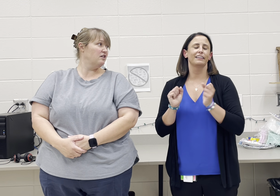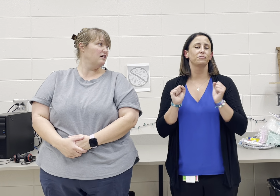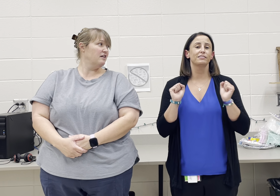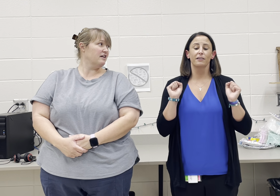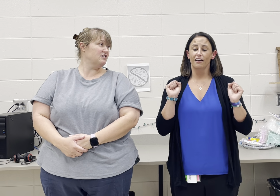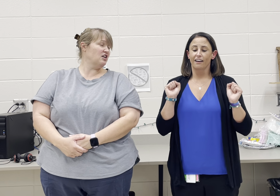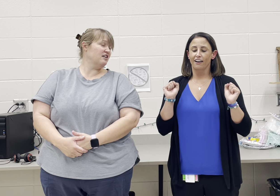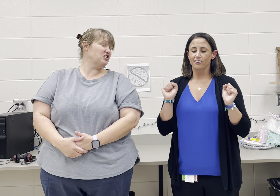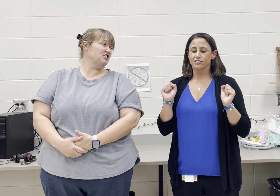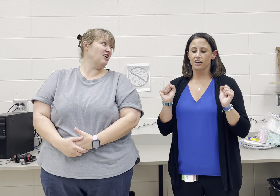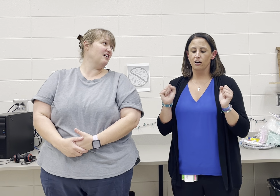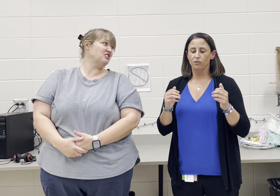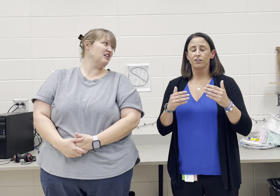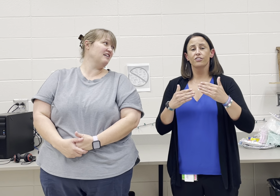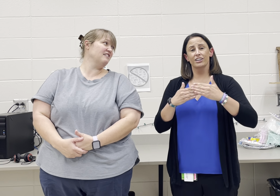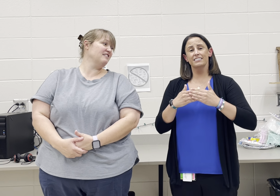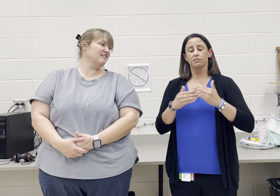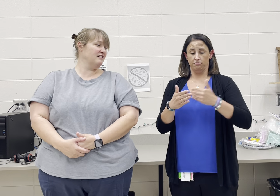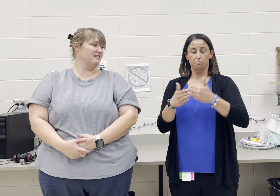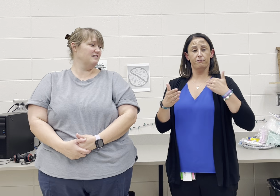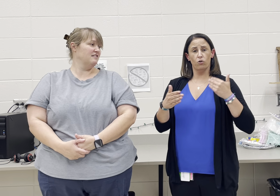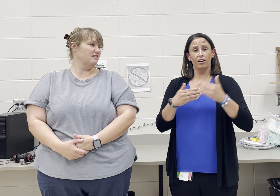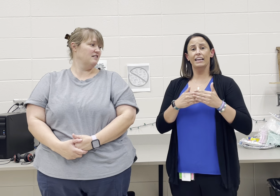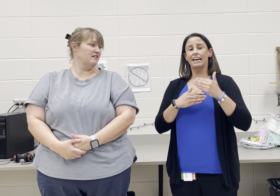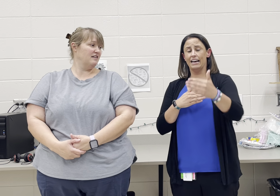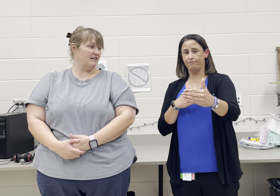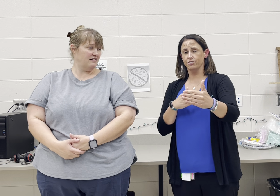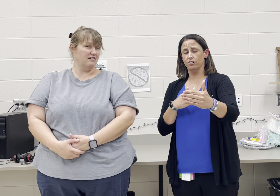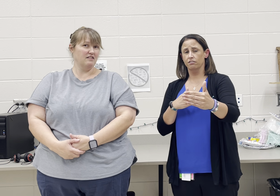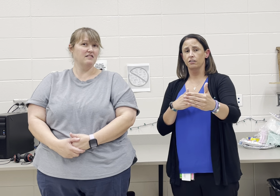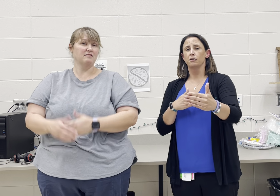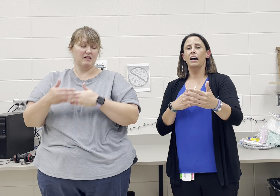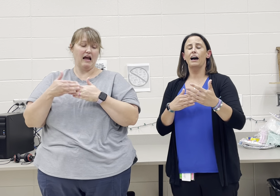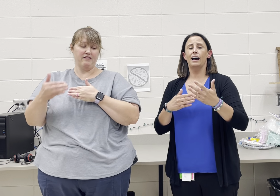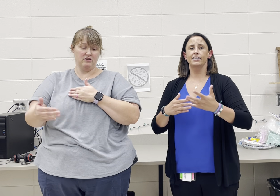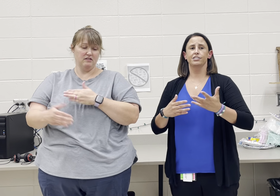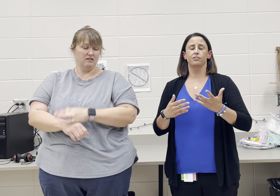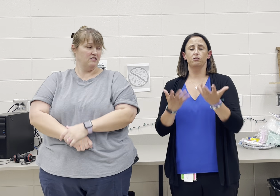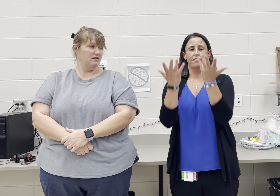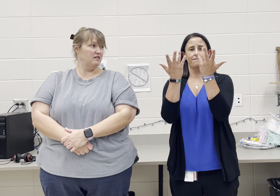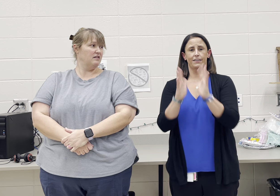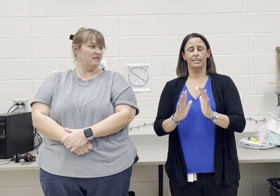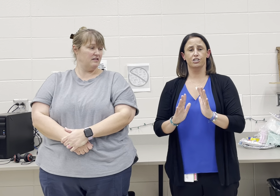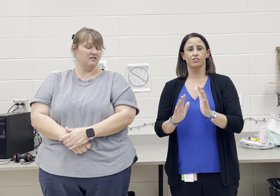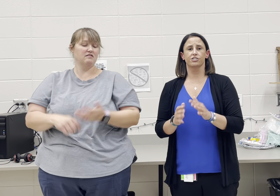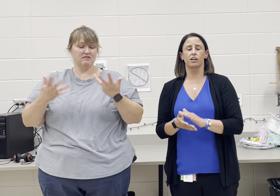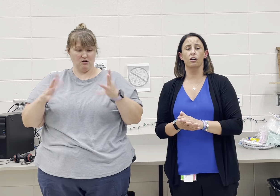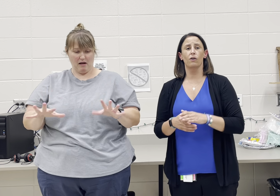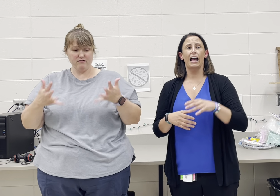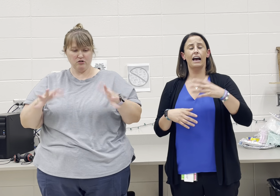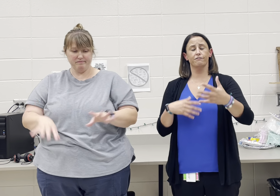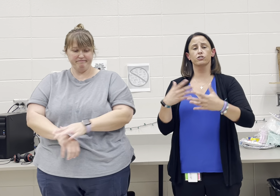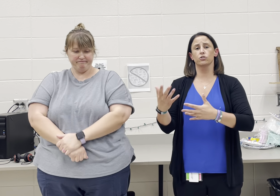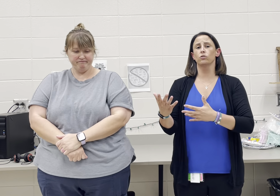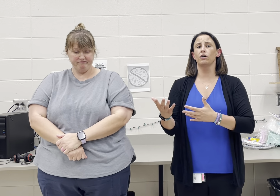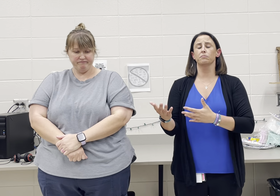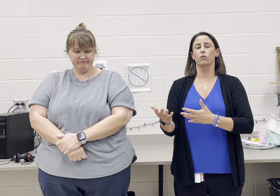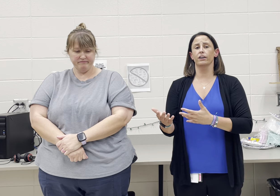Anyways. Conjunction. So junction. there is before and after. I do finish. So after school, I'm going